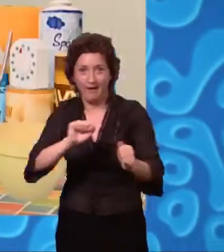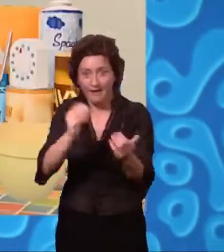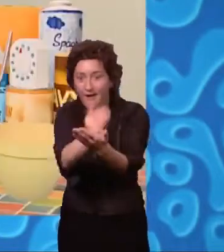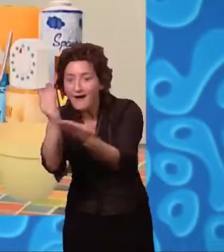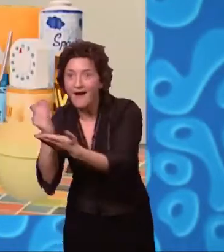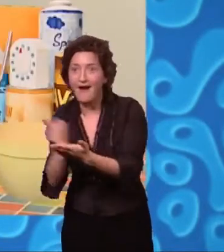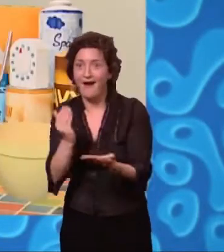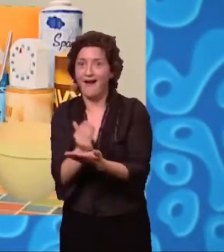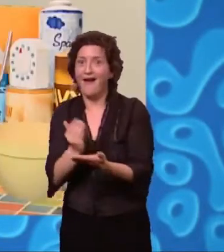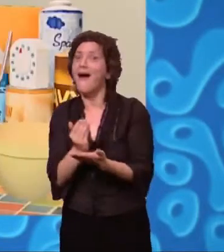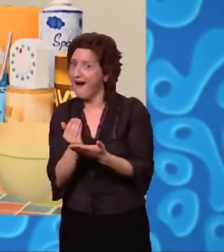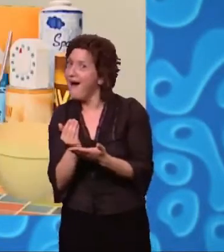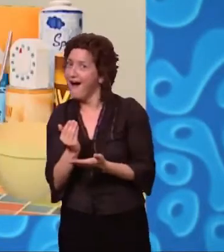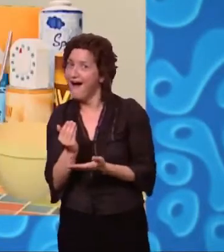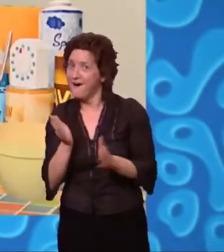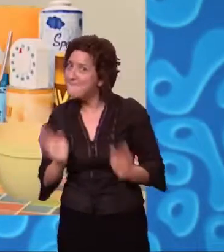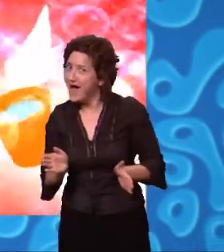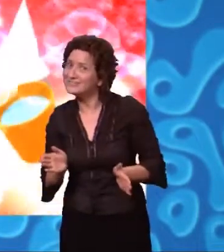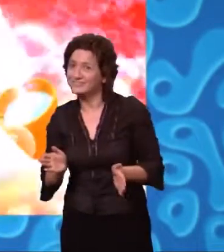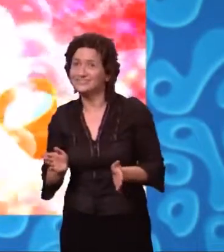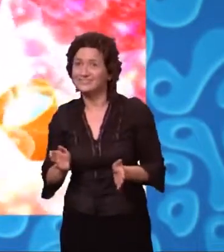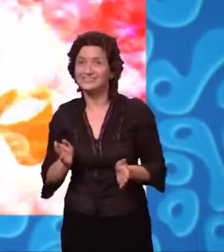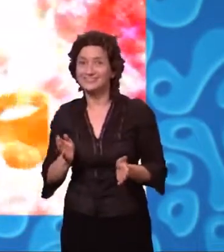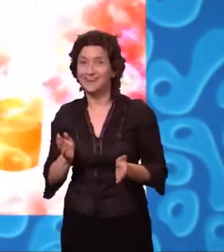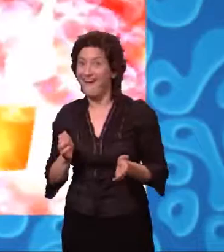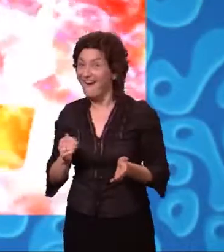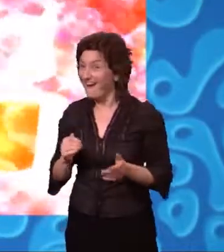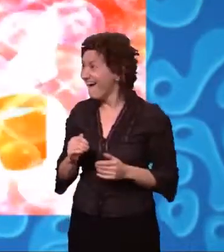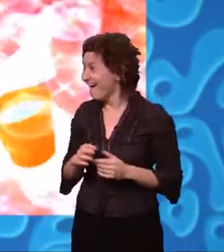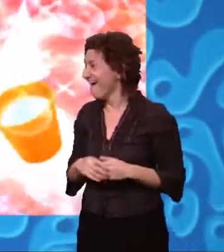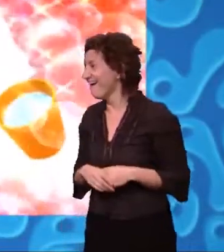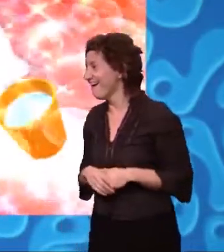away. Hooray!